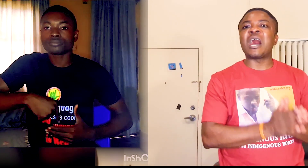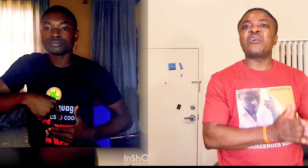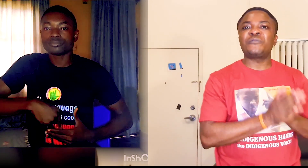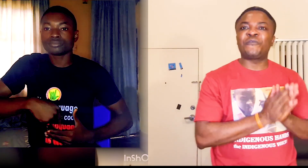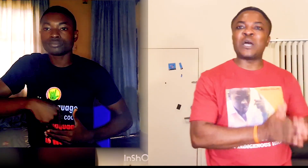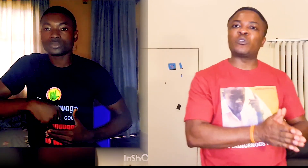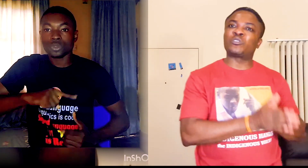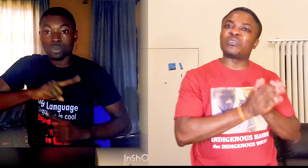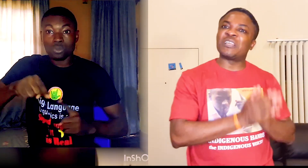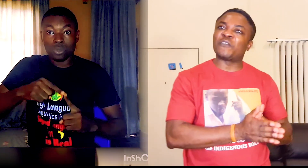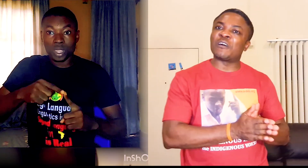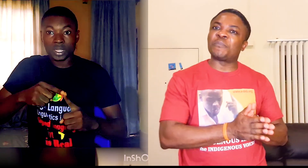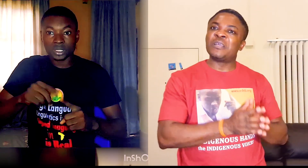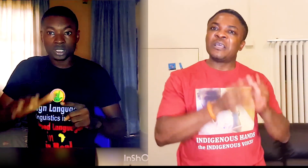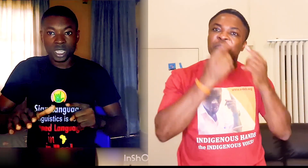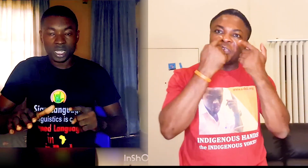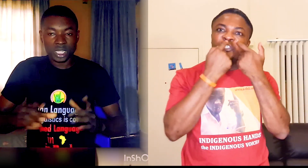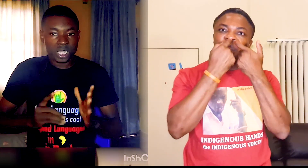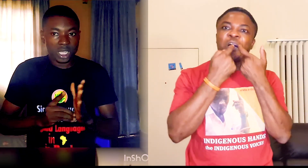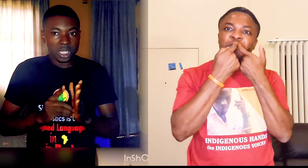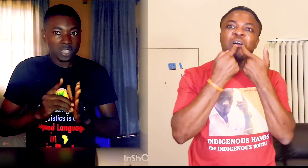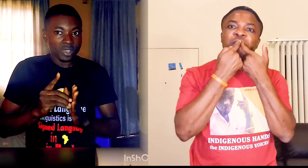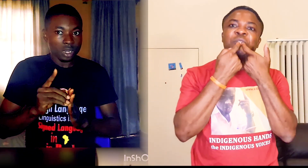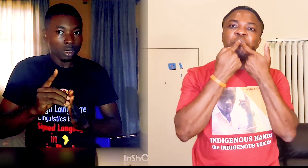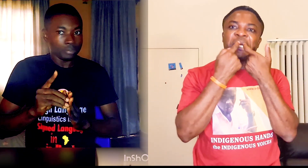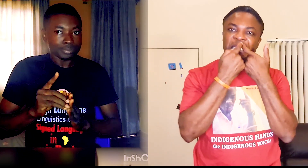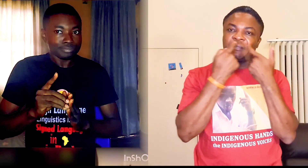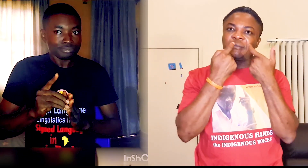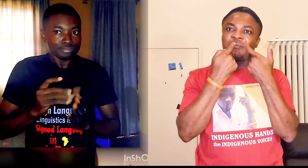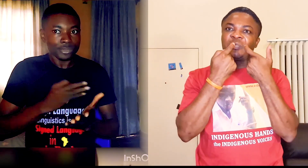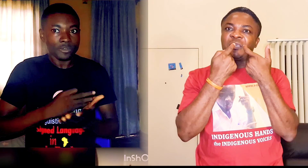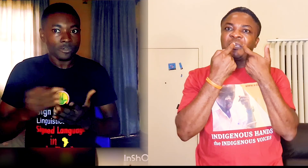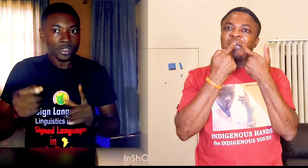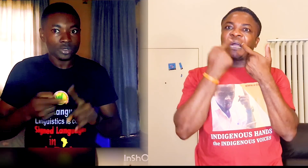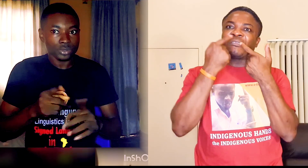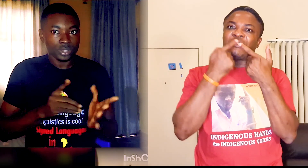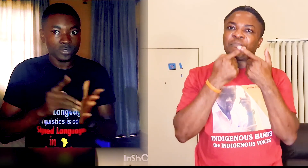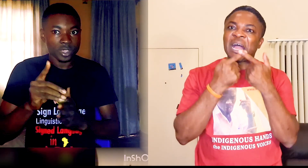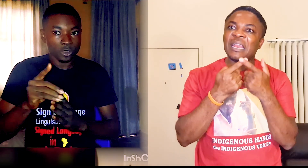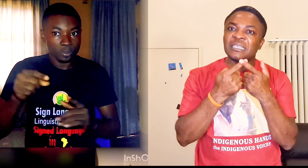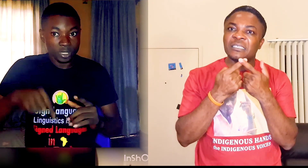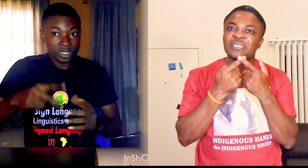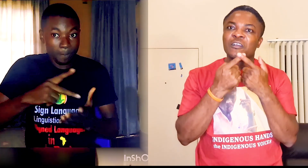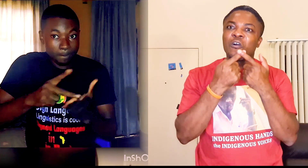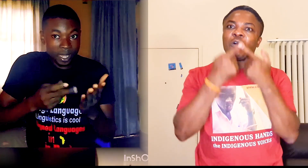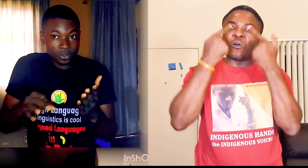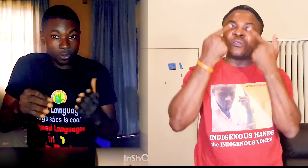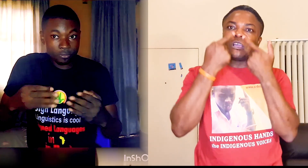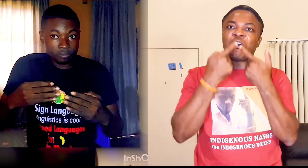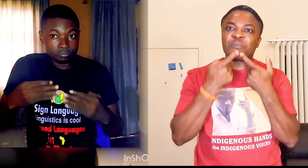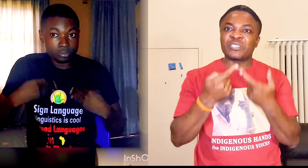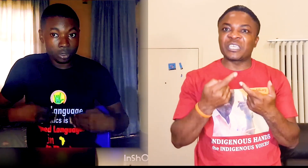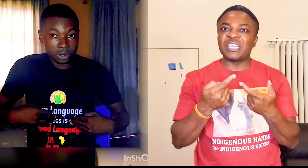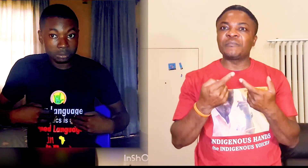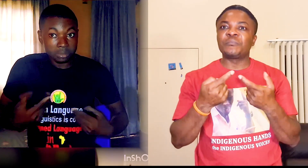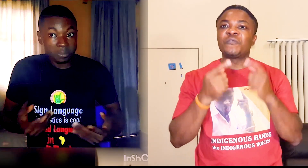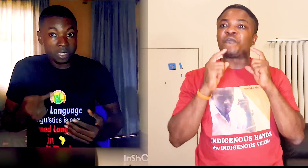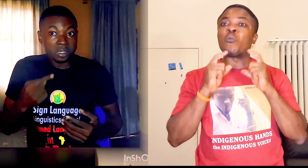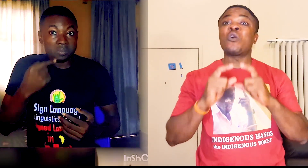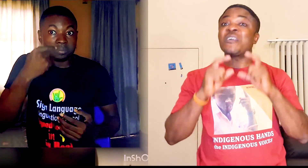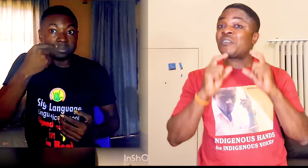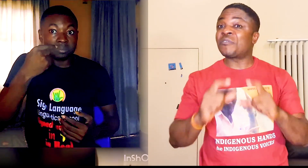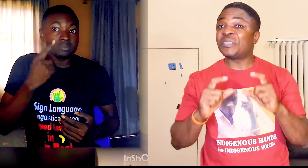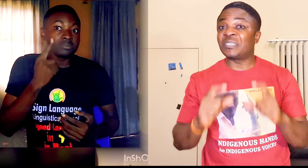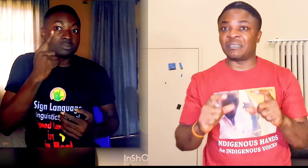a child fails to develop this part of the body, either the palate or the upper skin,